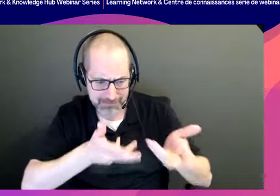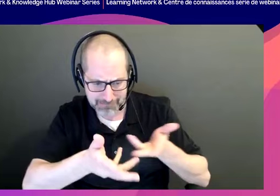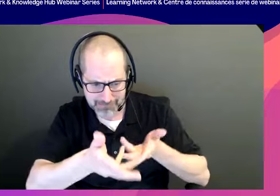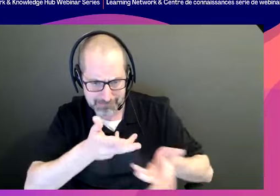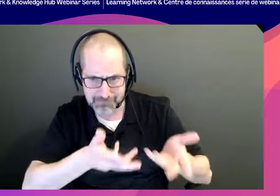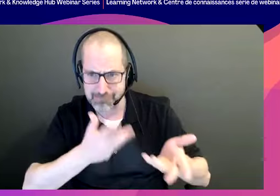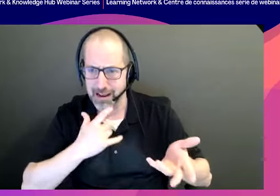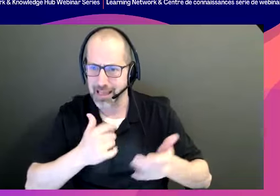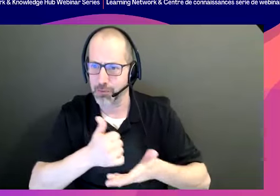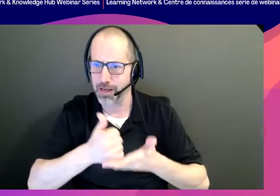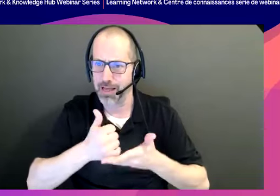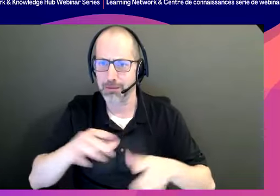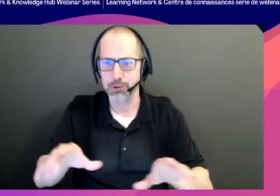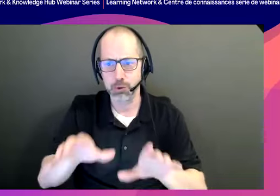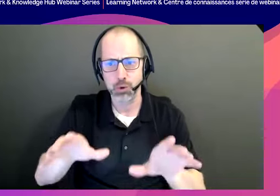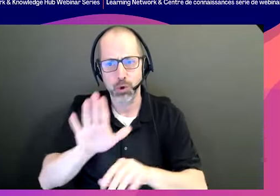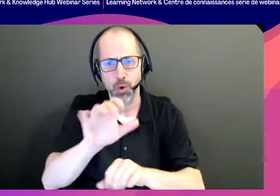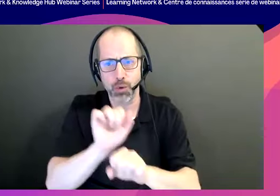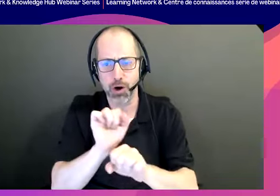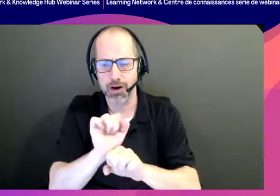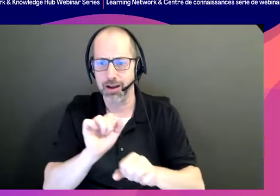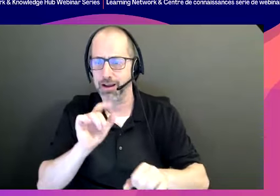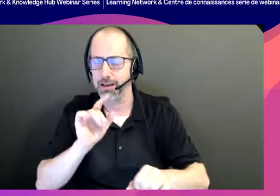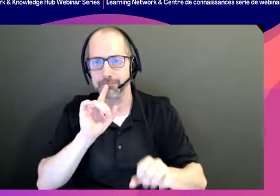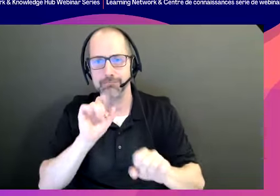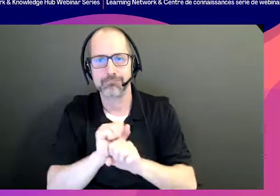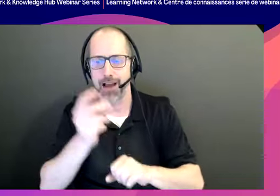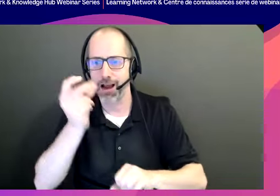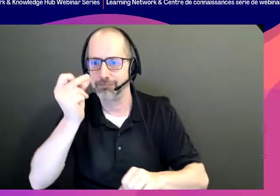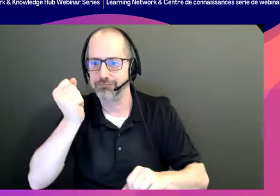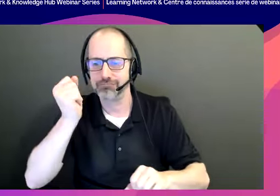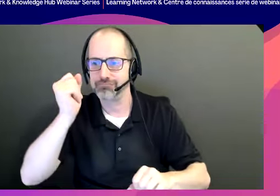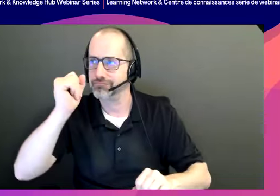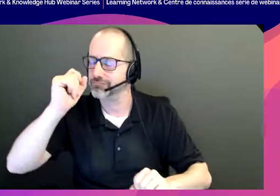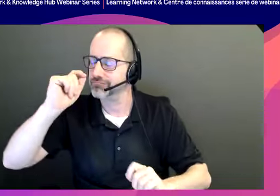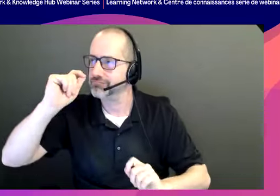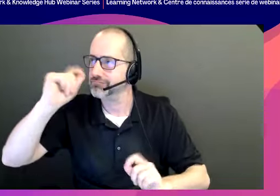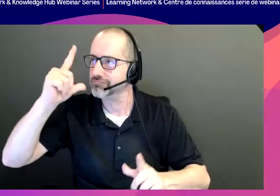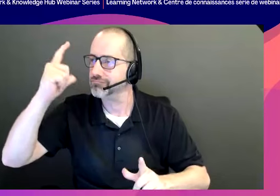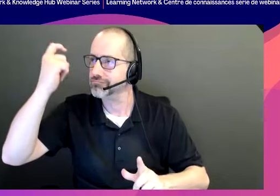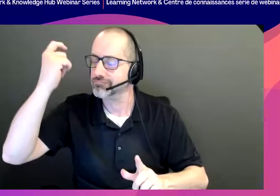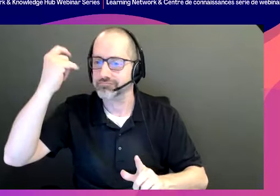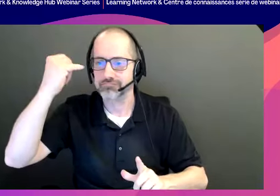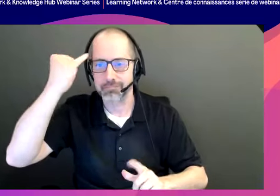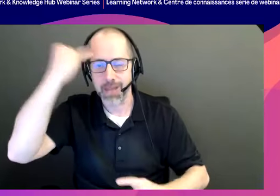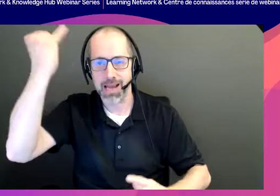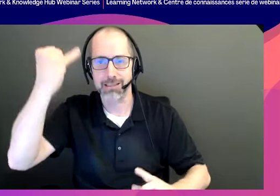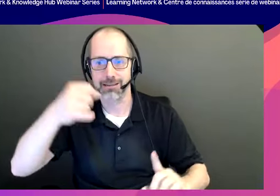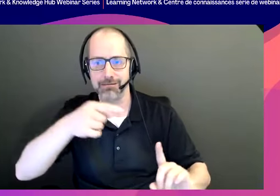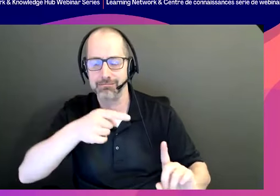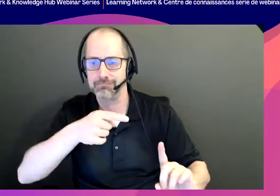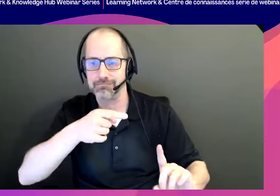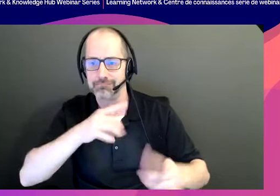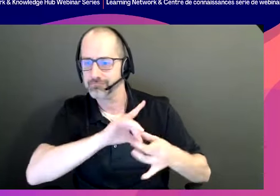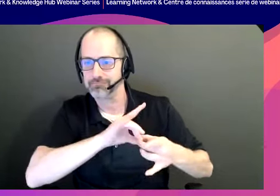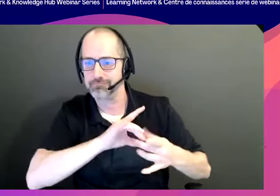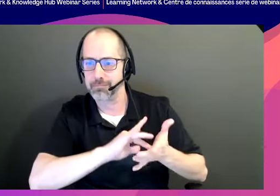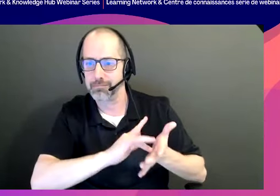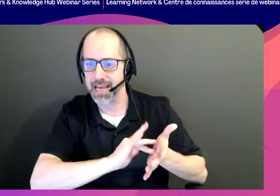like, boom, my mind was blown. I'm like, boom, awaken the medicines so that we can make a